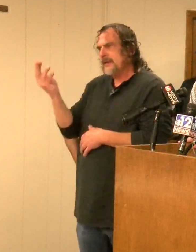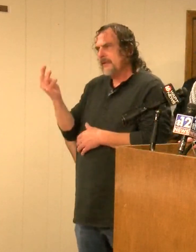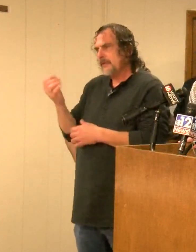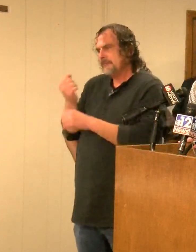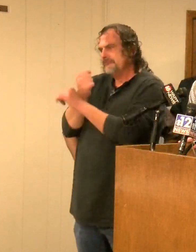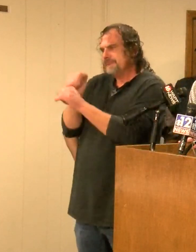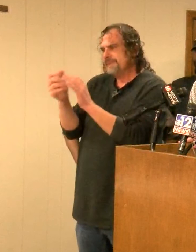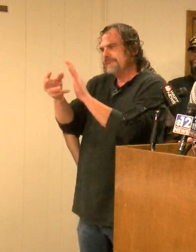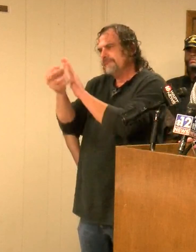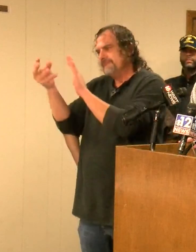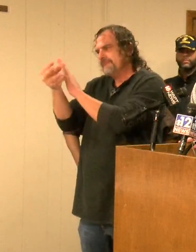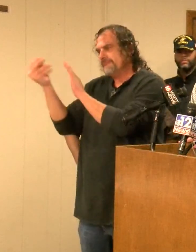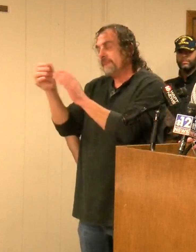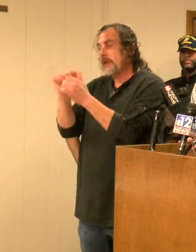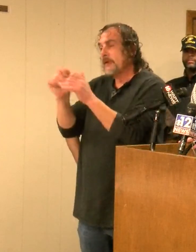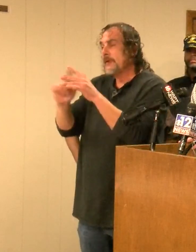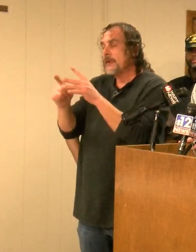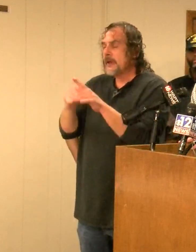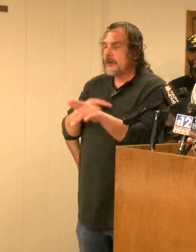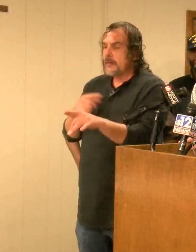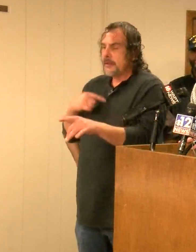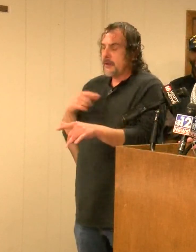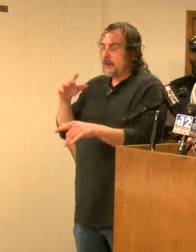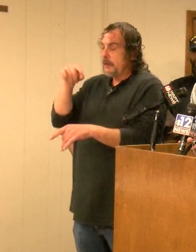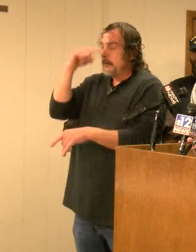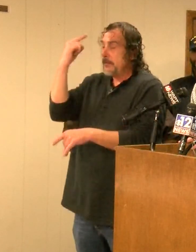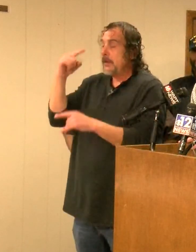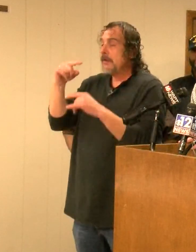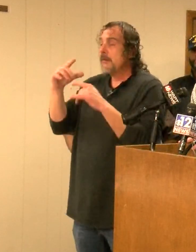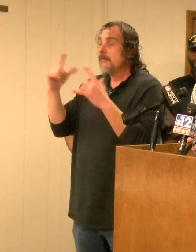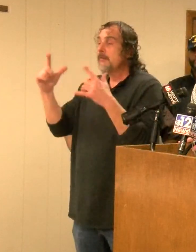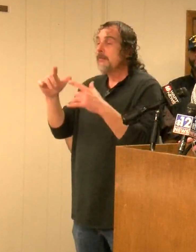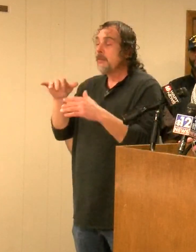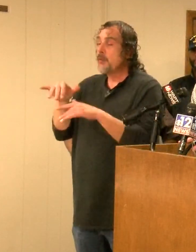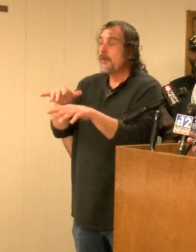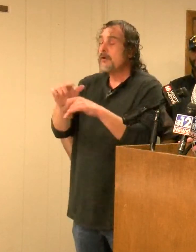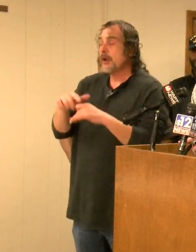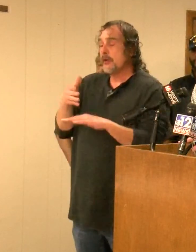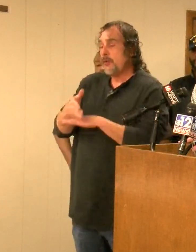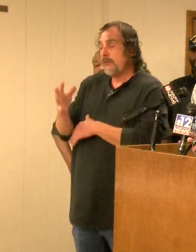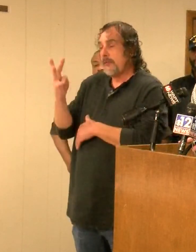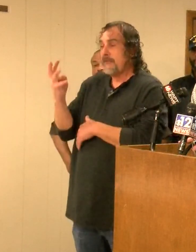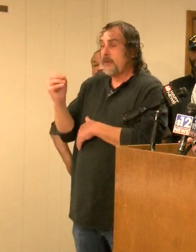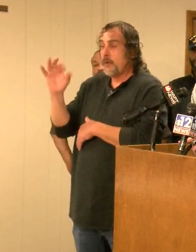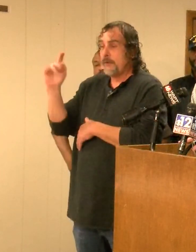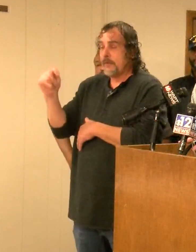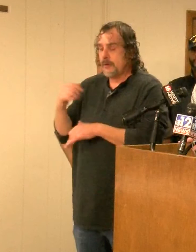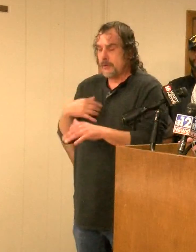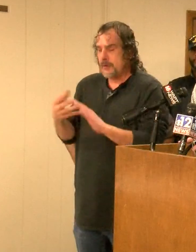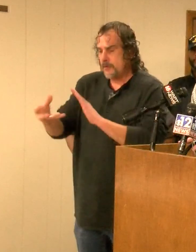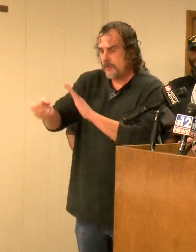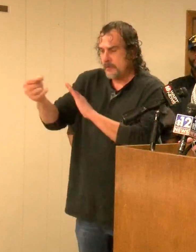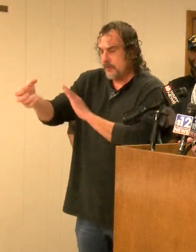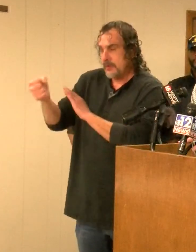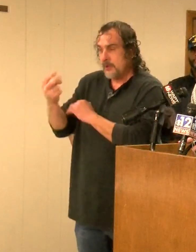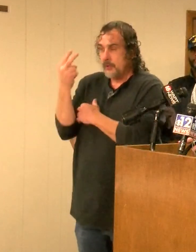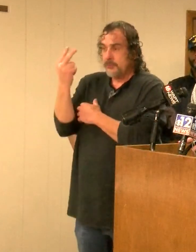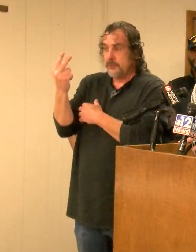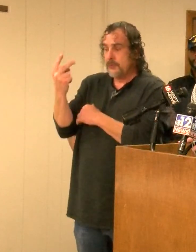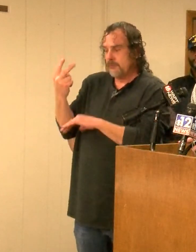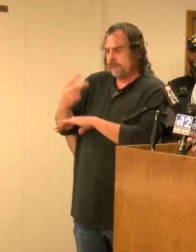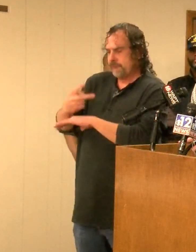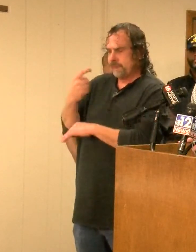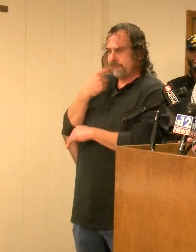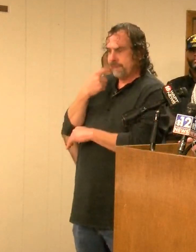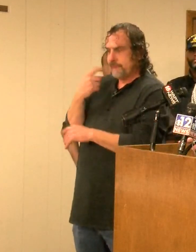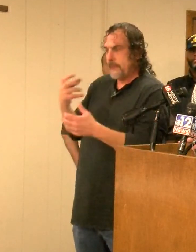Big Black. The Big Black is a little over 40 feet. We've done two extractions at the Big Black in the last